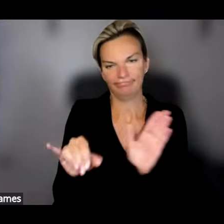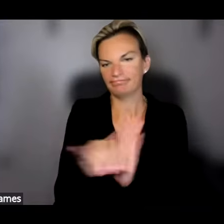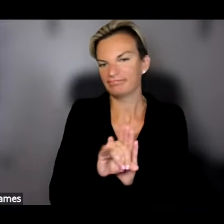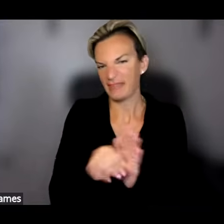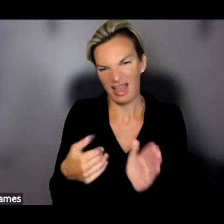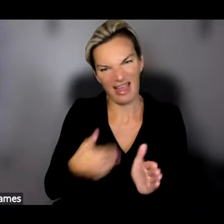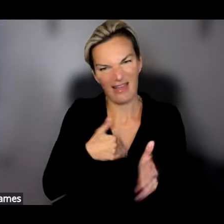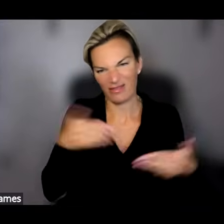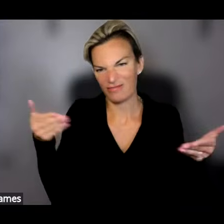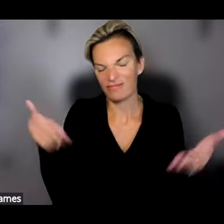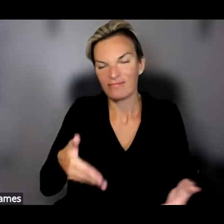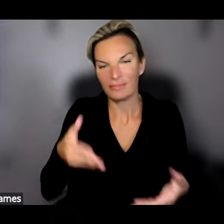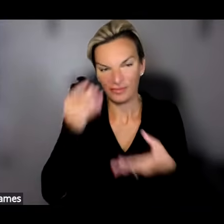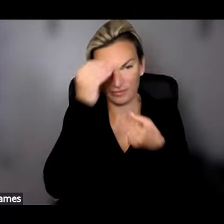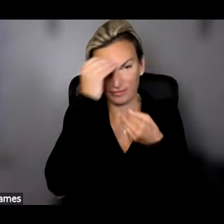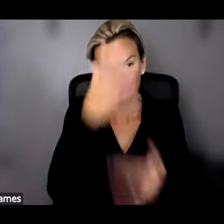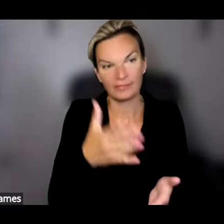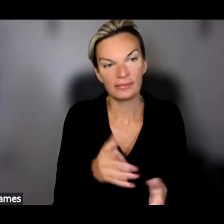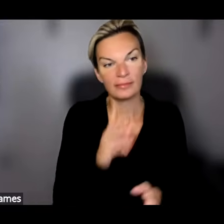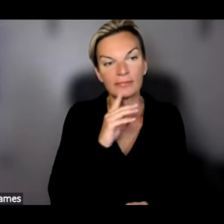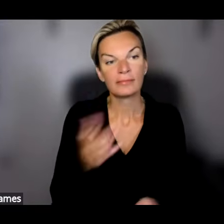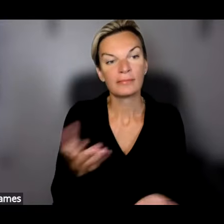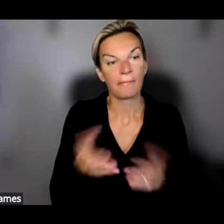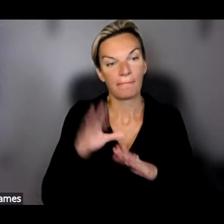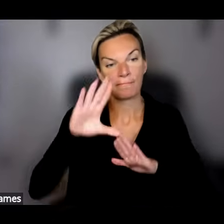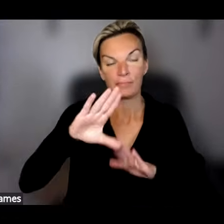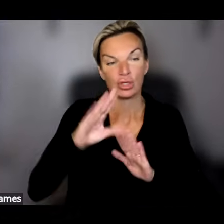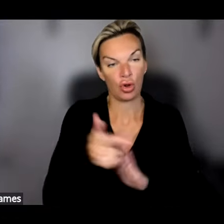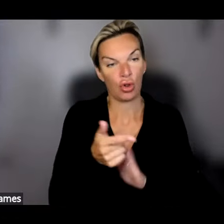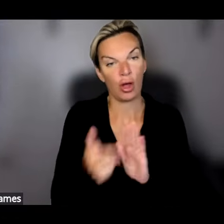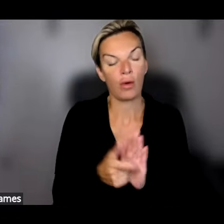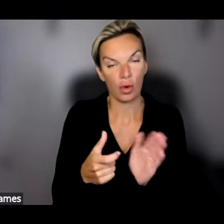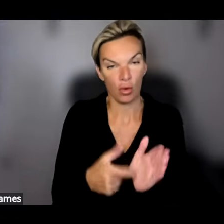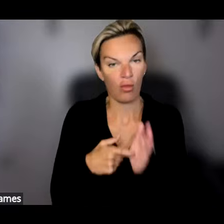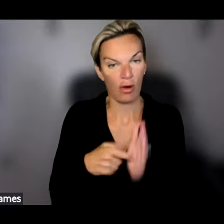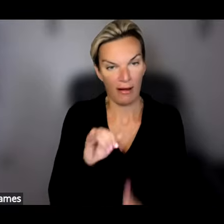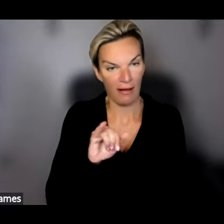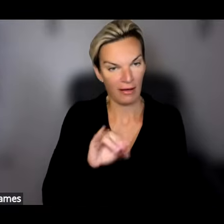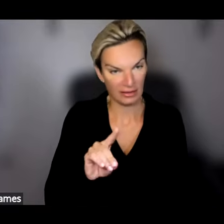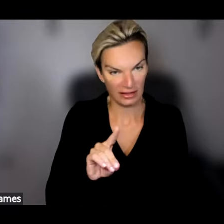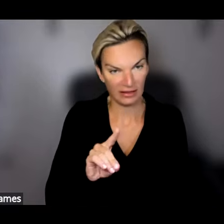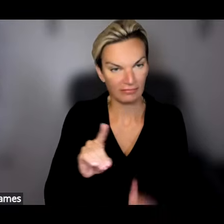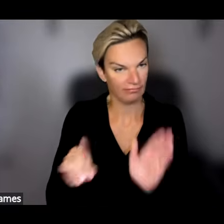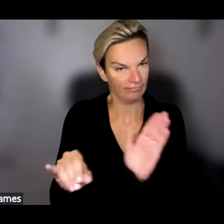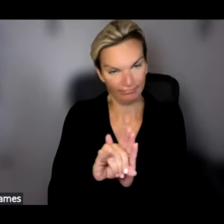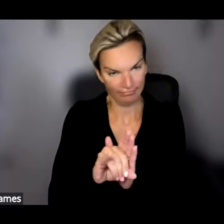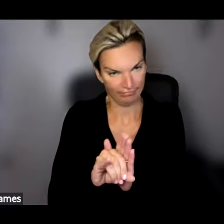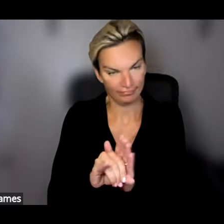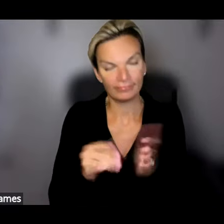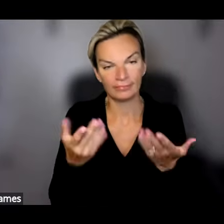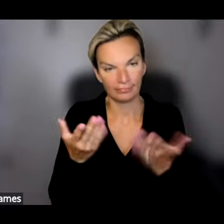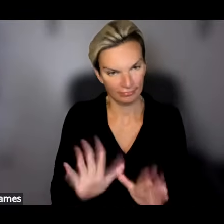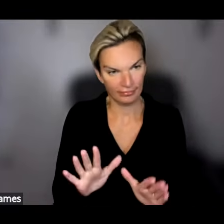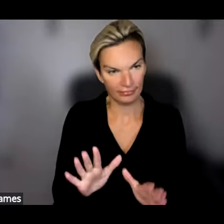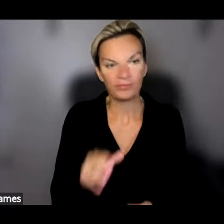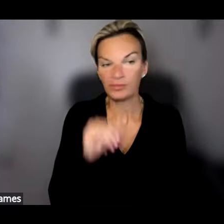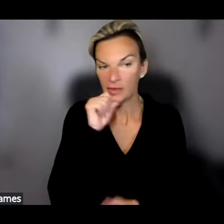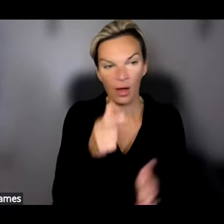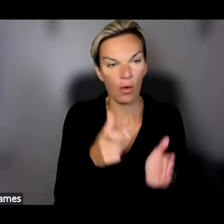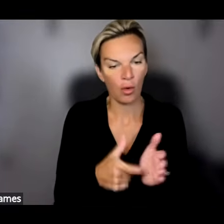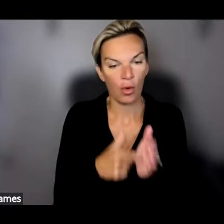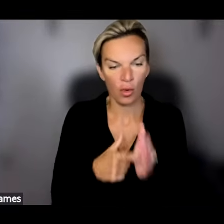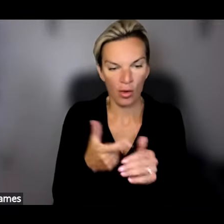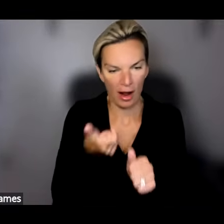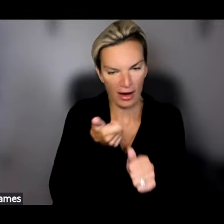law requires identification. It does not require us to itemize every voter record.